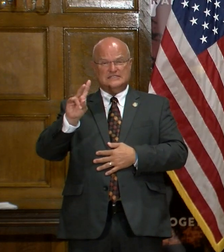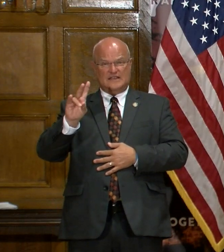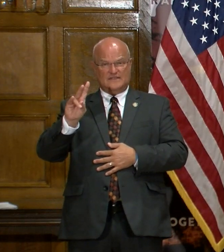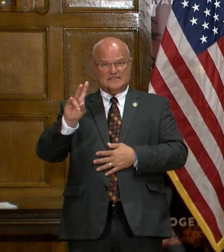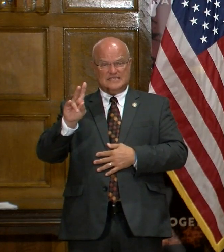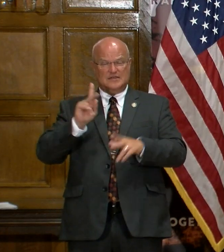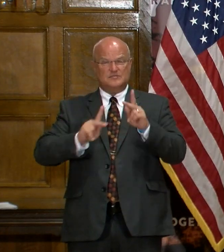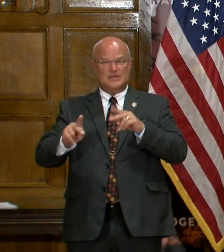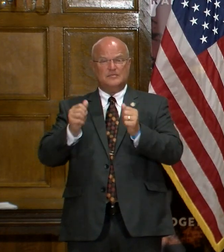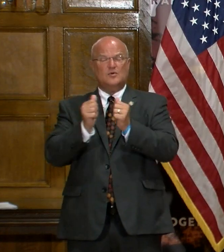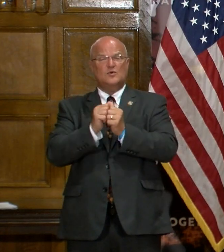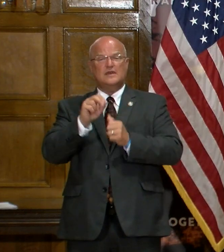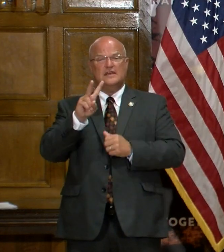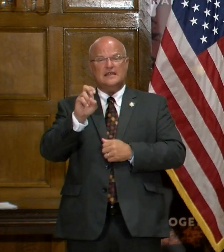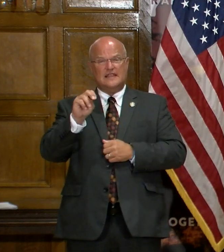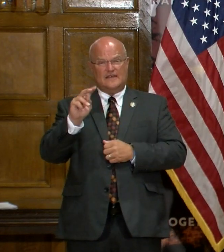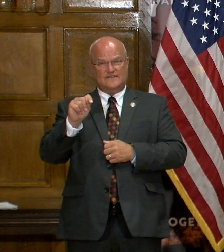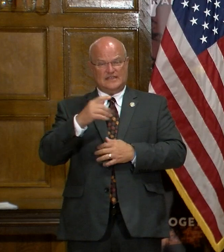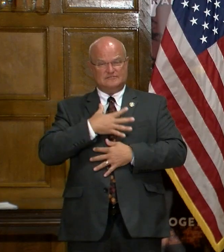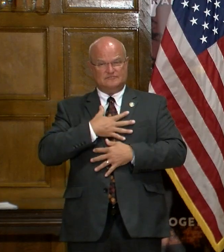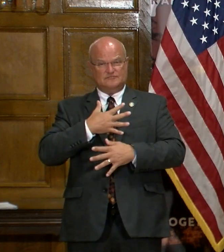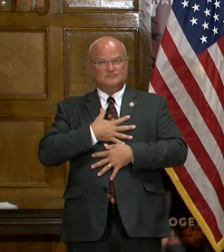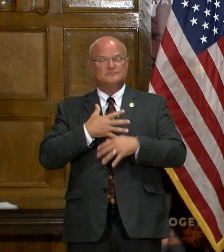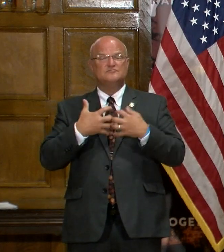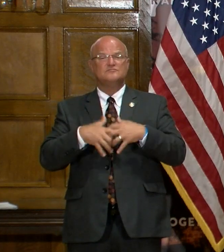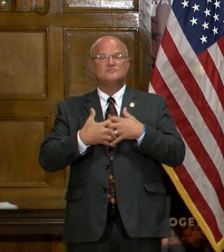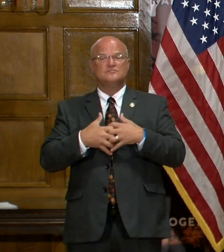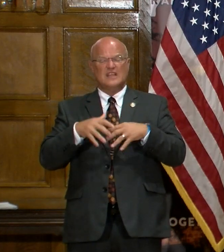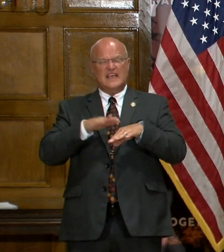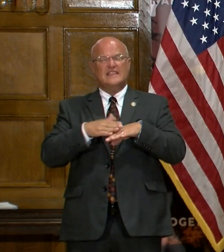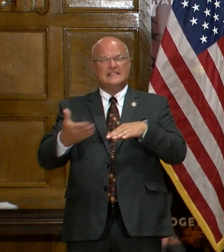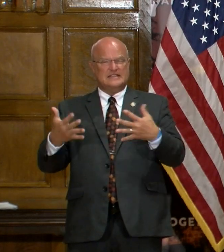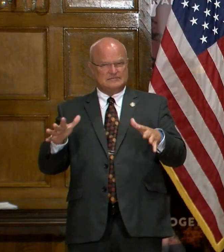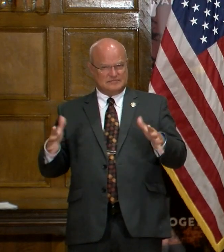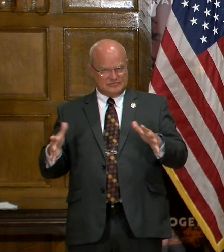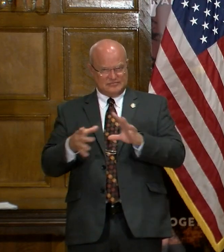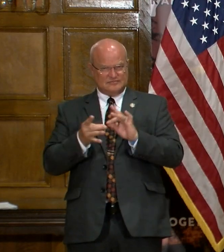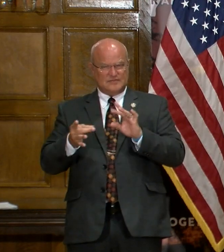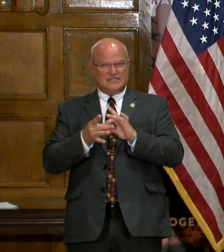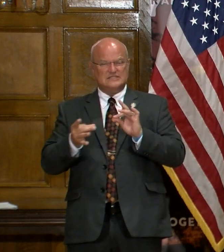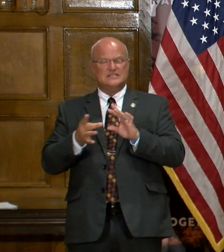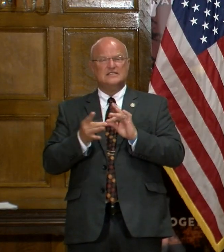117 persons on a ventilator. The deaths have been mentioned already at